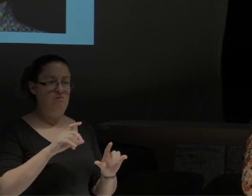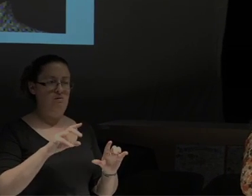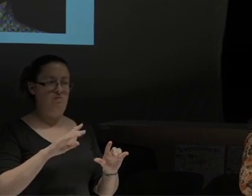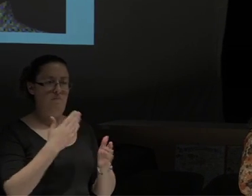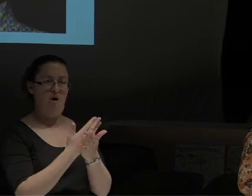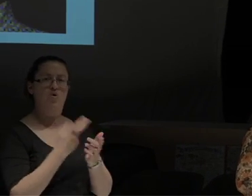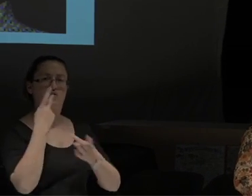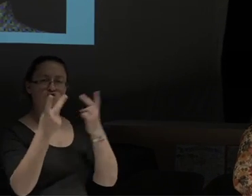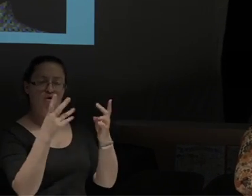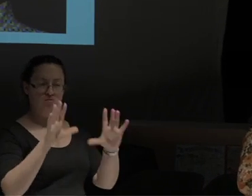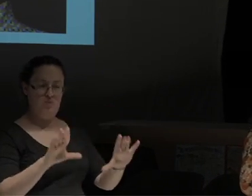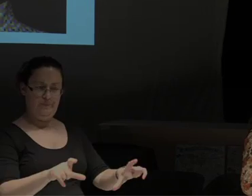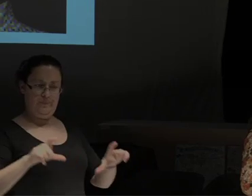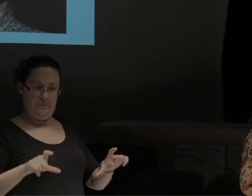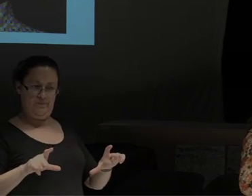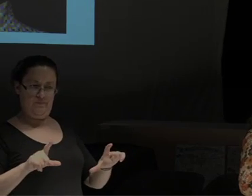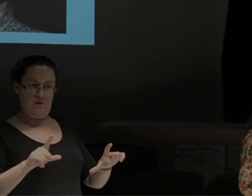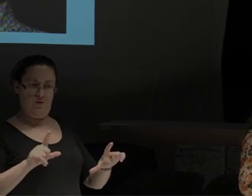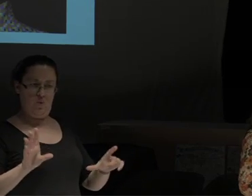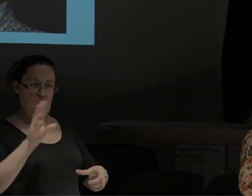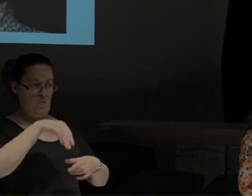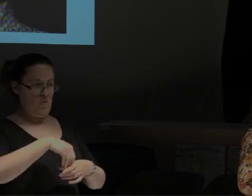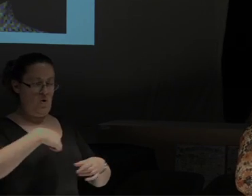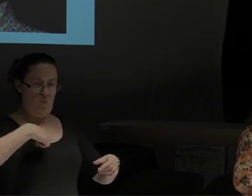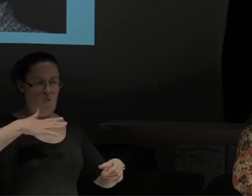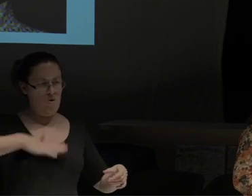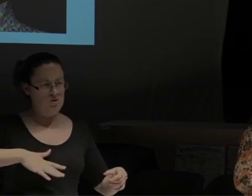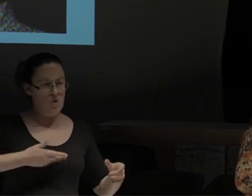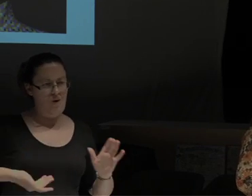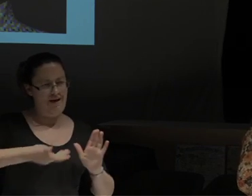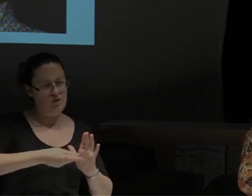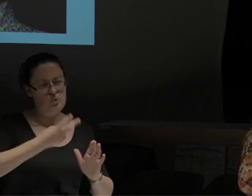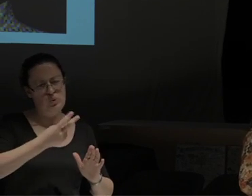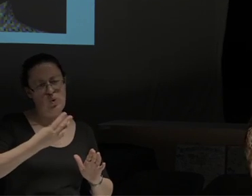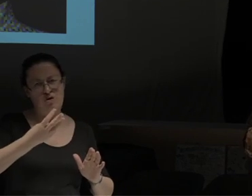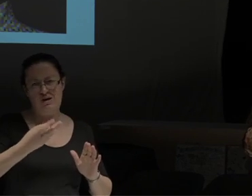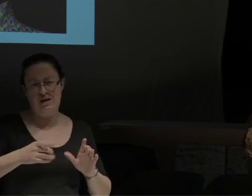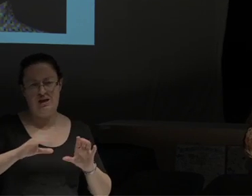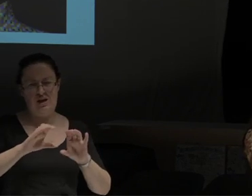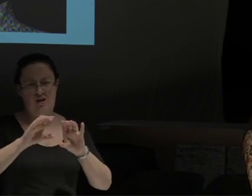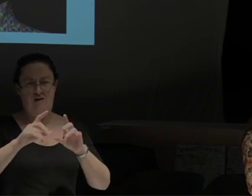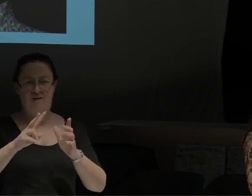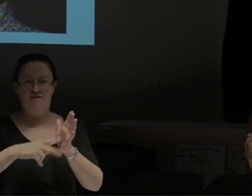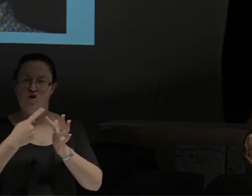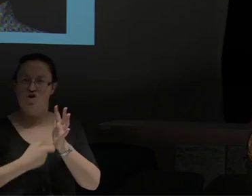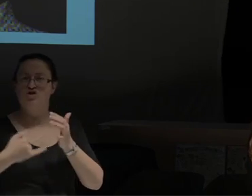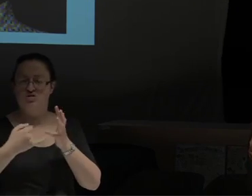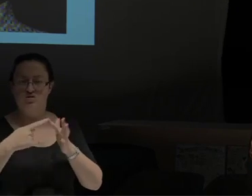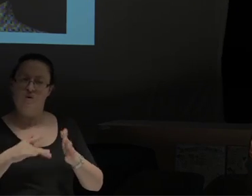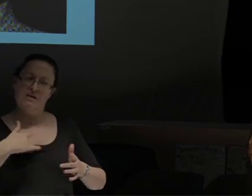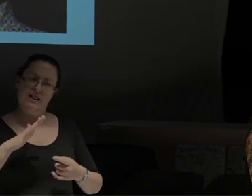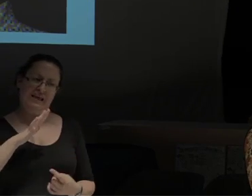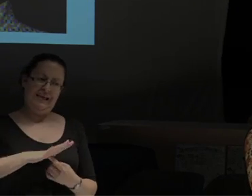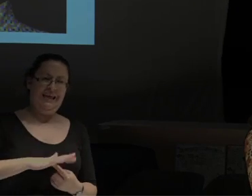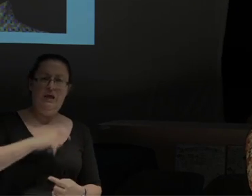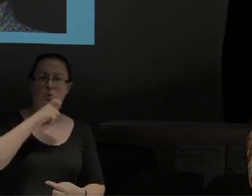what we were trying to do, and then afterwards we put 2, maybe 3 verses together. Yeah, we chose key words that we felt